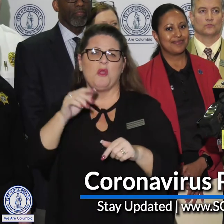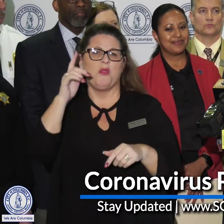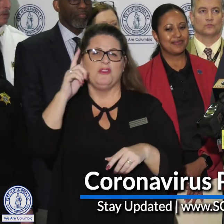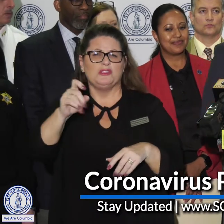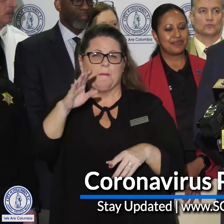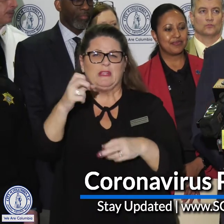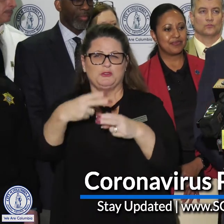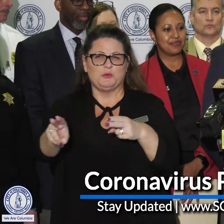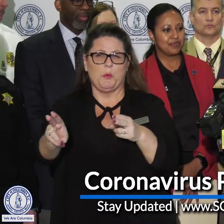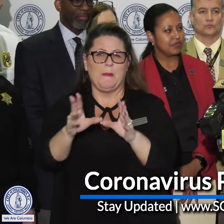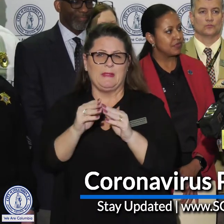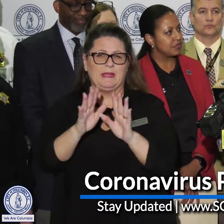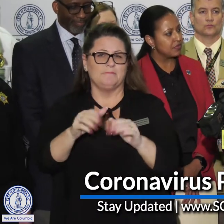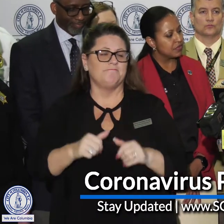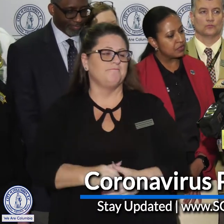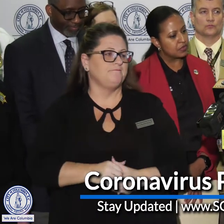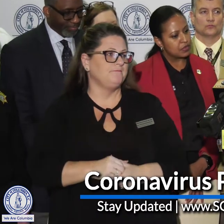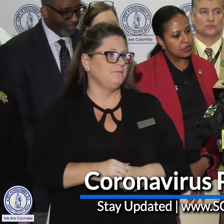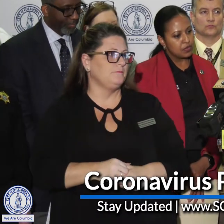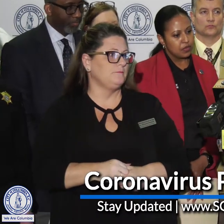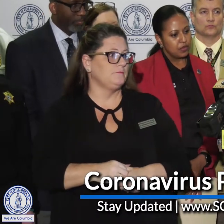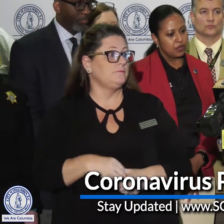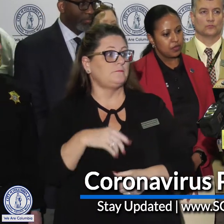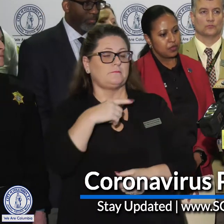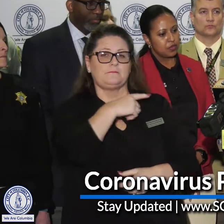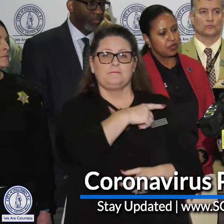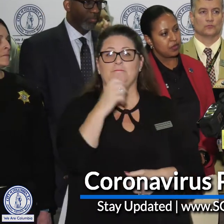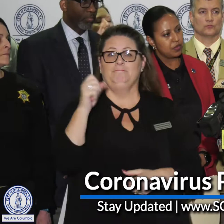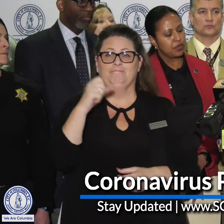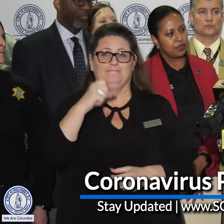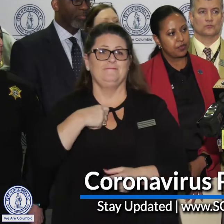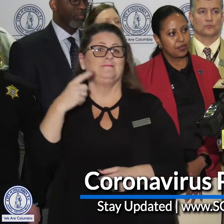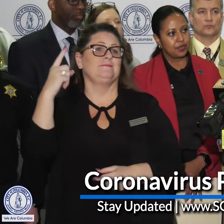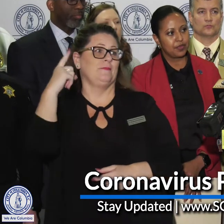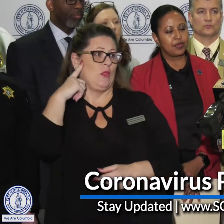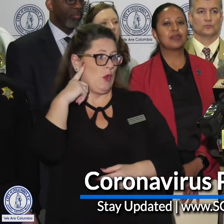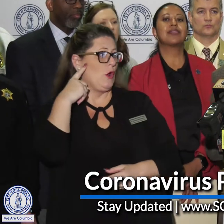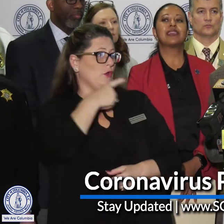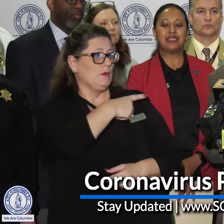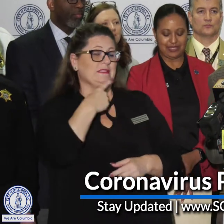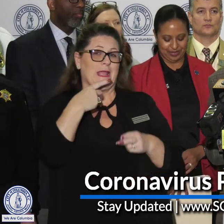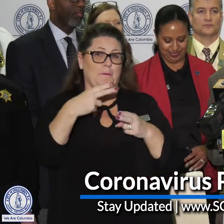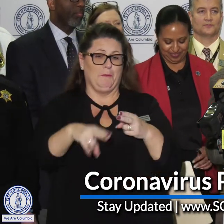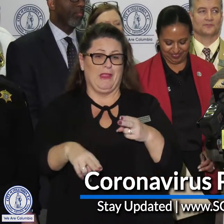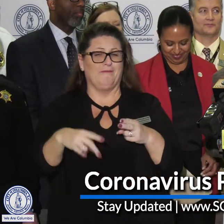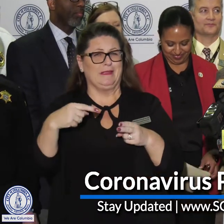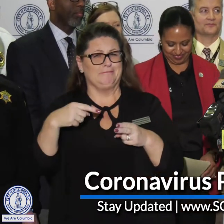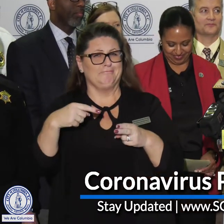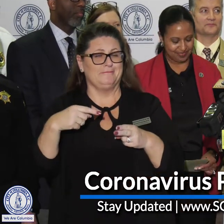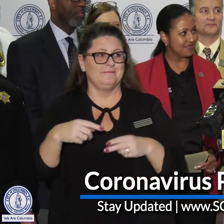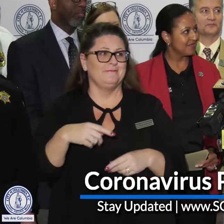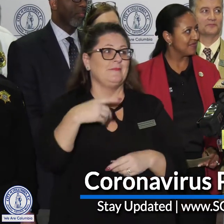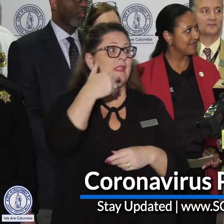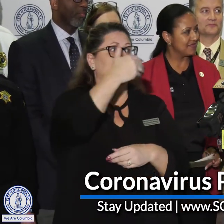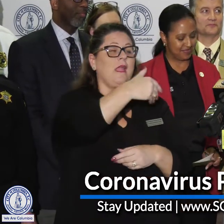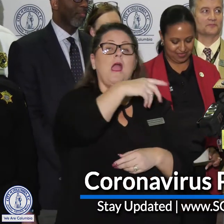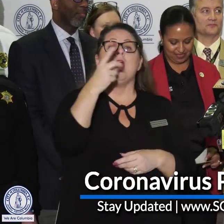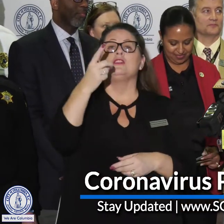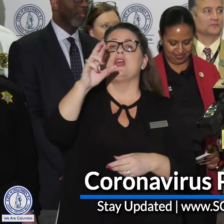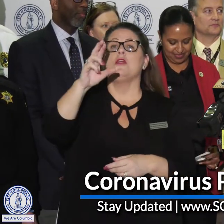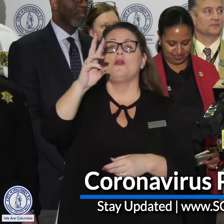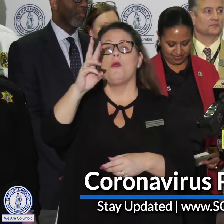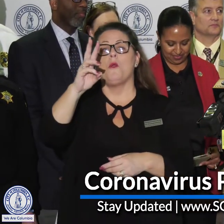thank you, Mr. Chairman. Mr. Mayor, I heard you say it very briefly. I got that. And then also we'll have Dr.